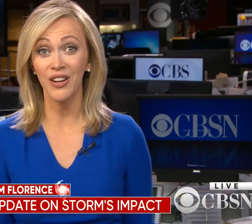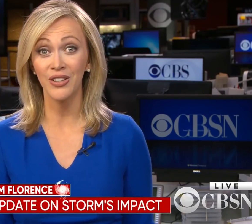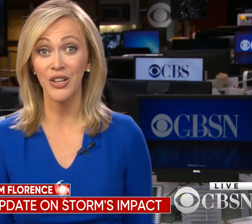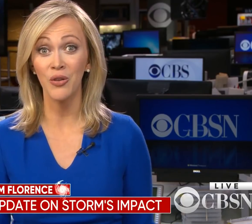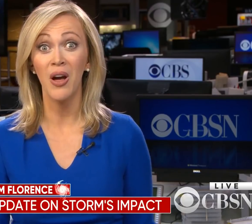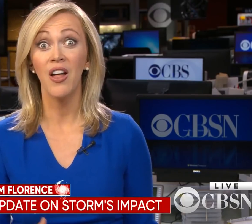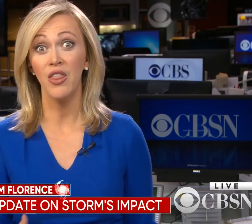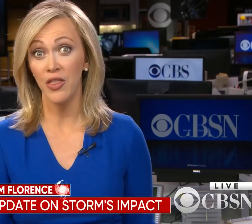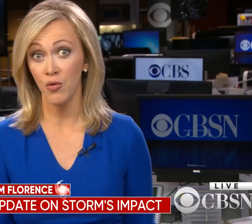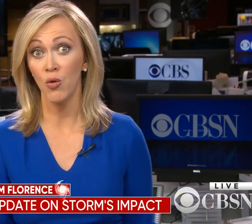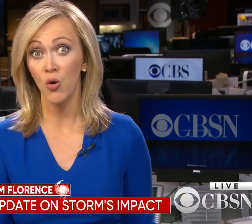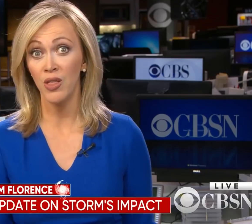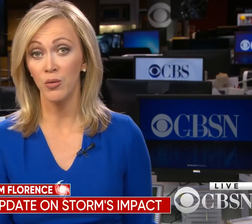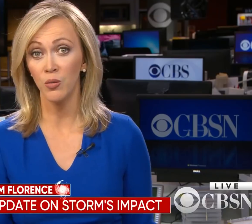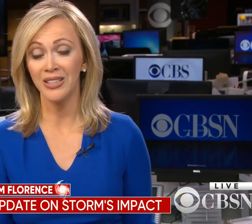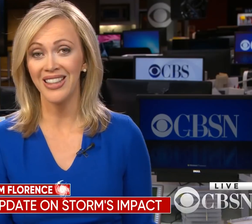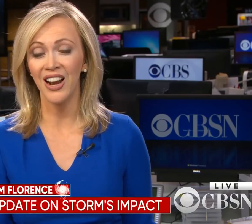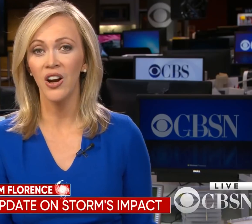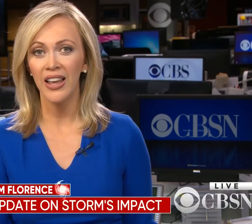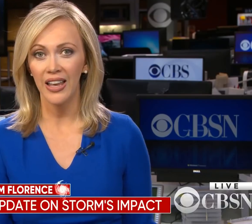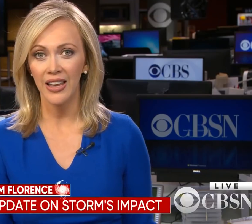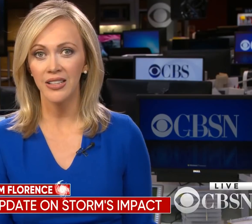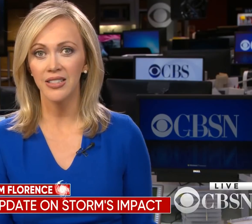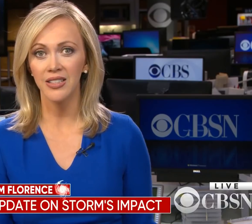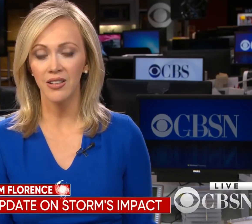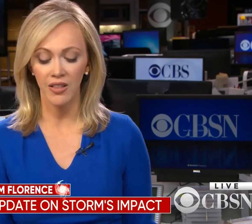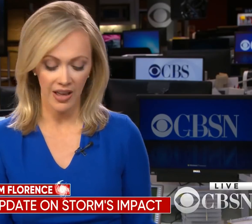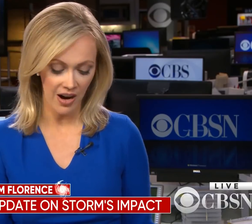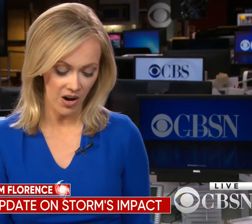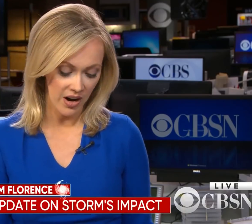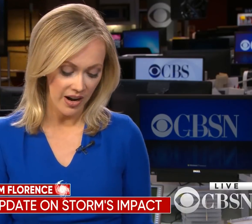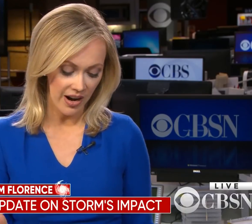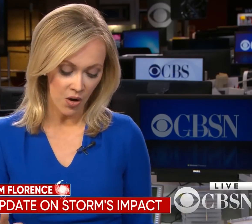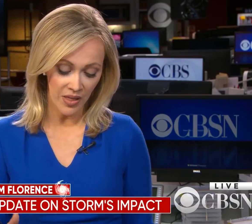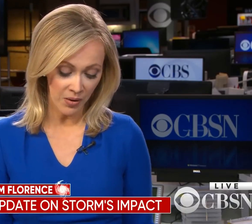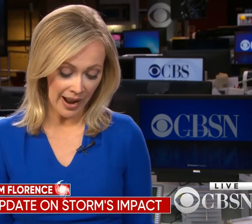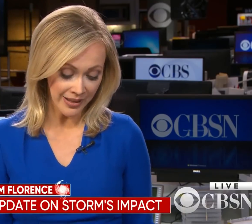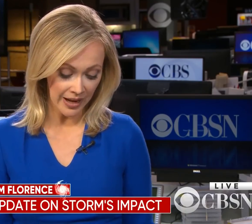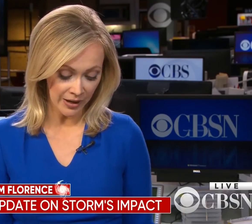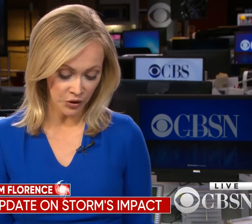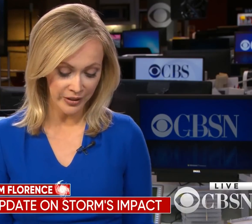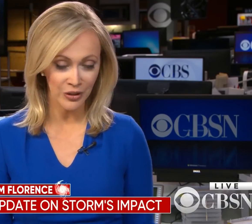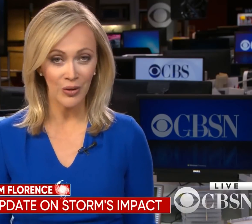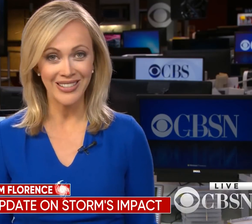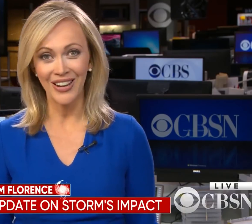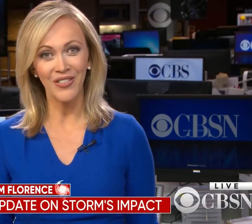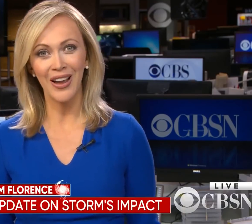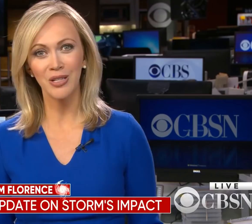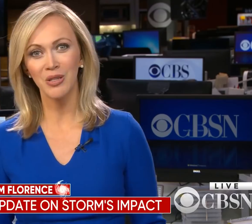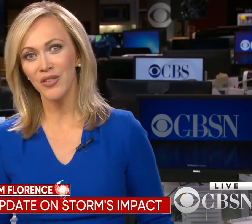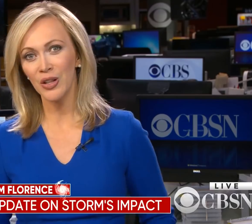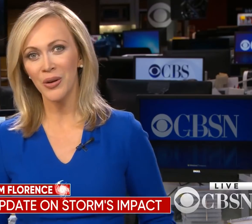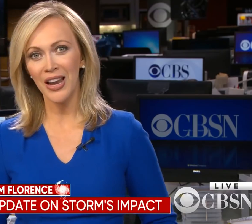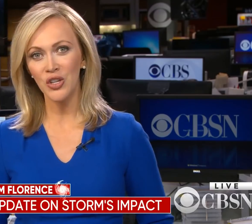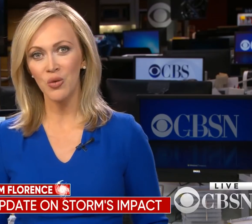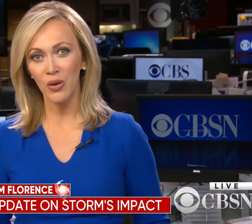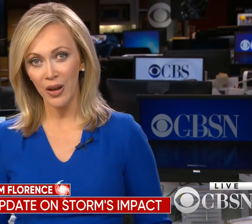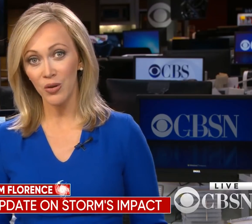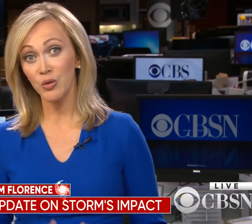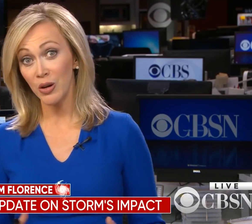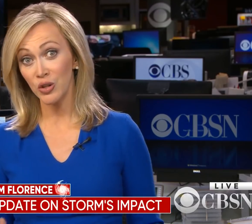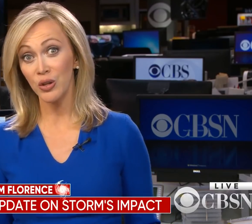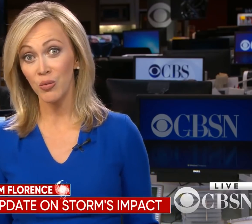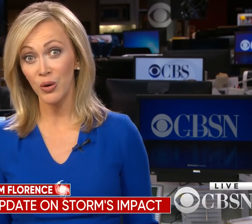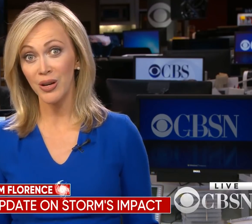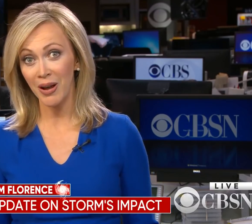can't even guarantee you that the road that was once there is still there. Now, they were asked actually to identify a specific location where they